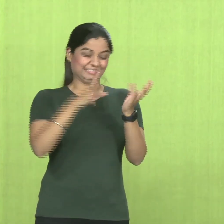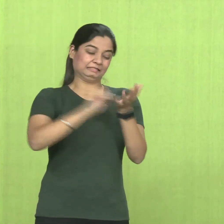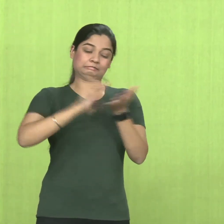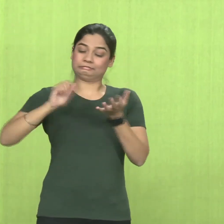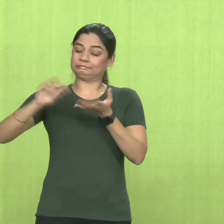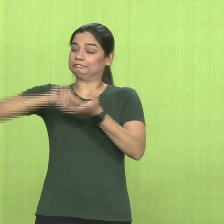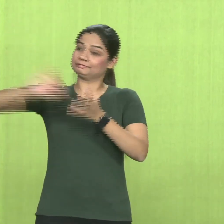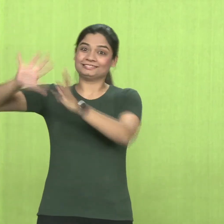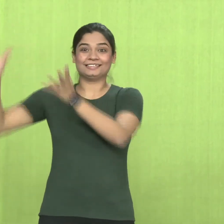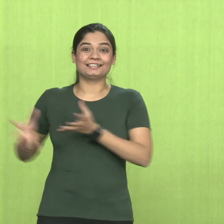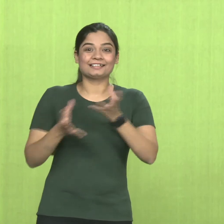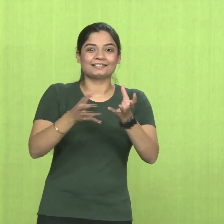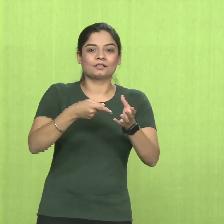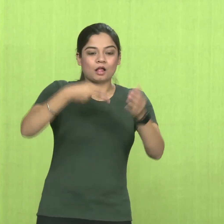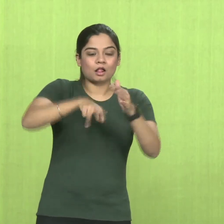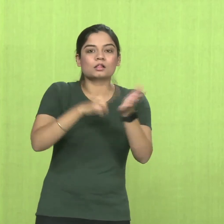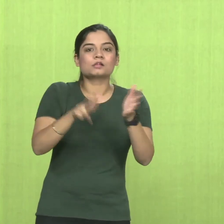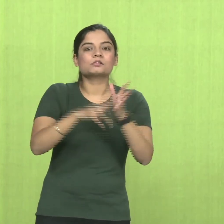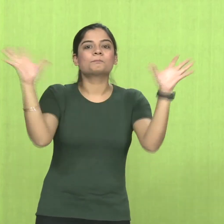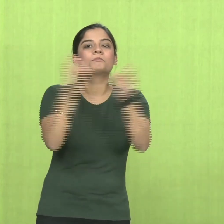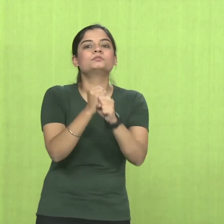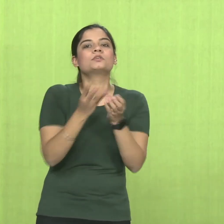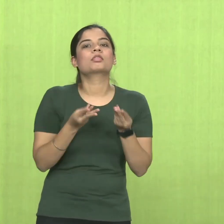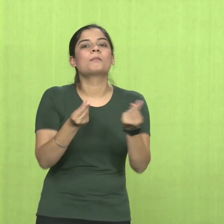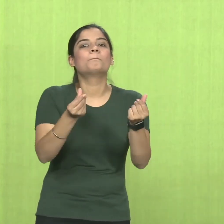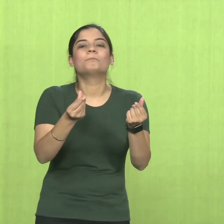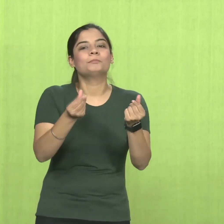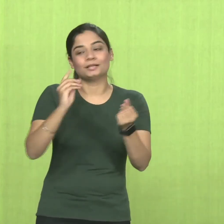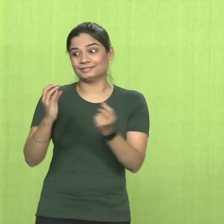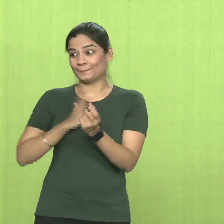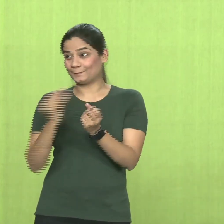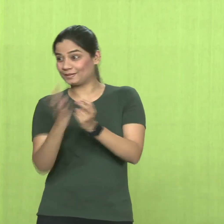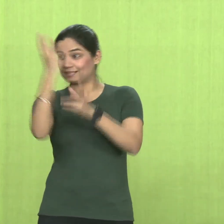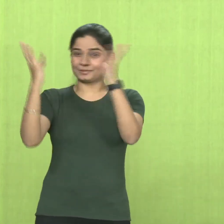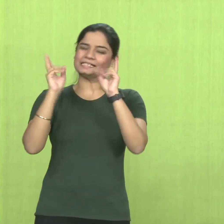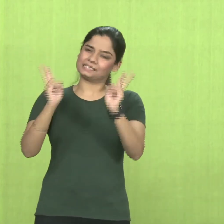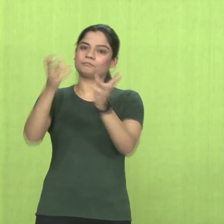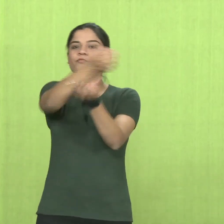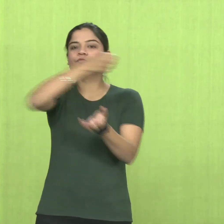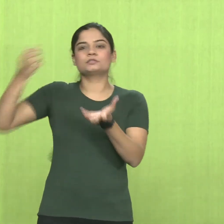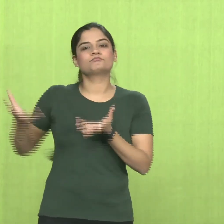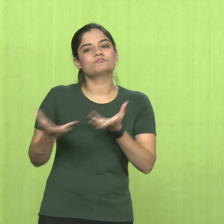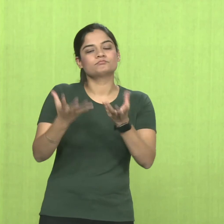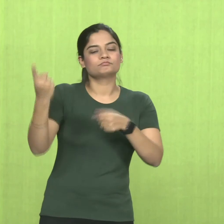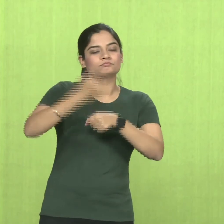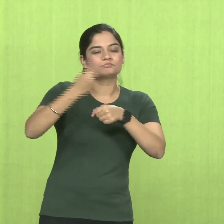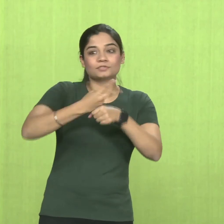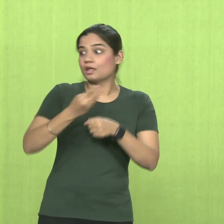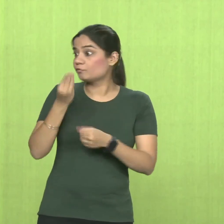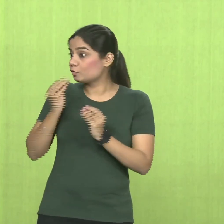them away and keep it in the refrigerator. Just keep them with the leaves so that its freshness is completely maintained. When you're